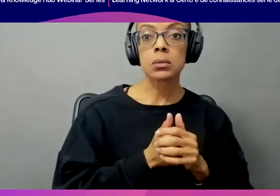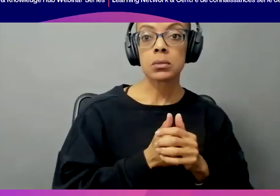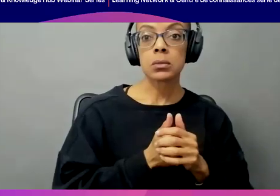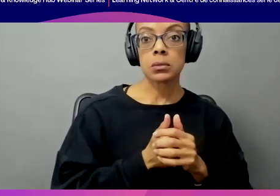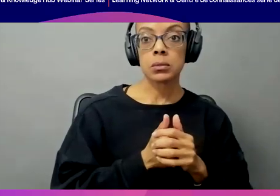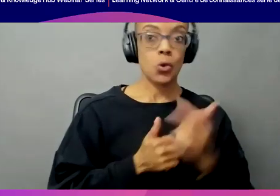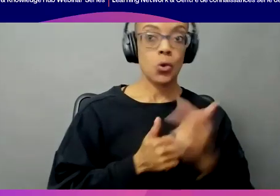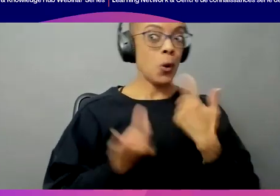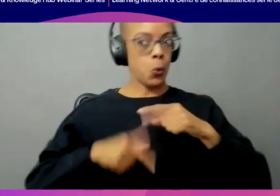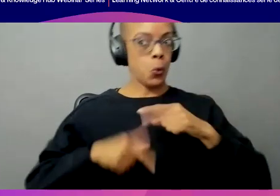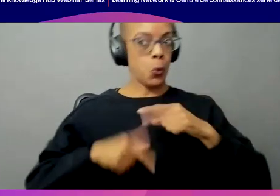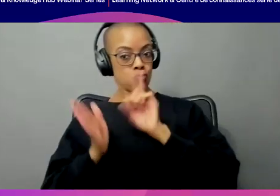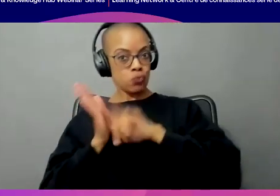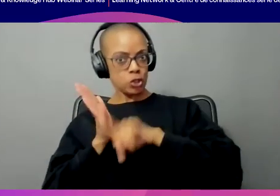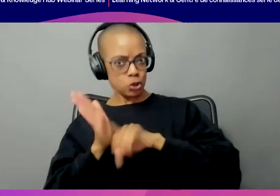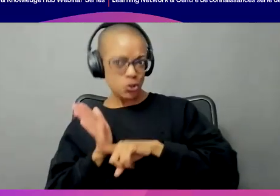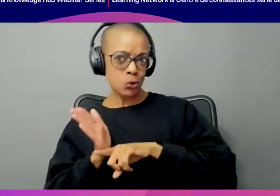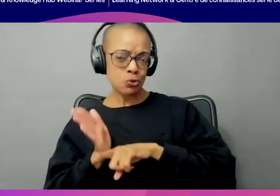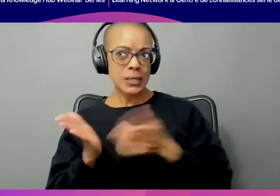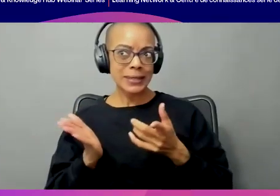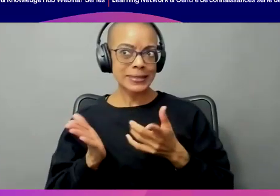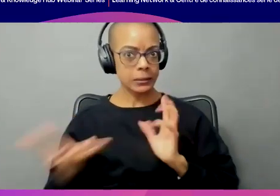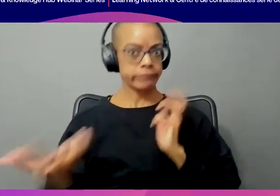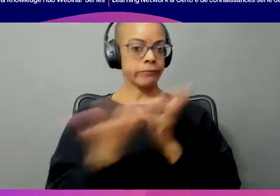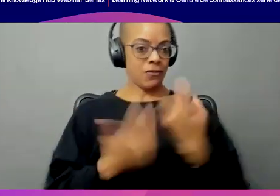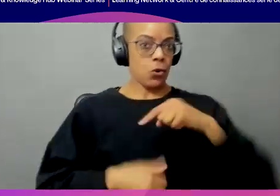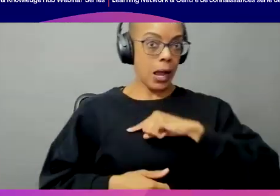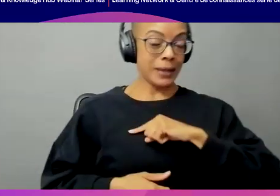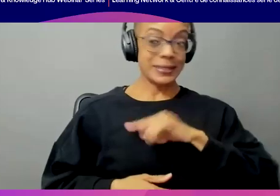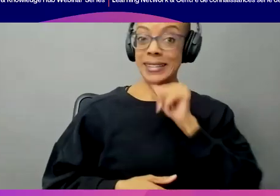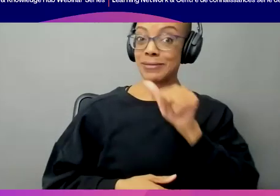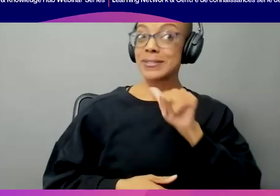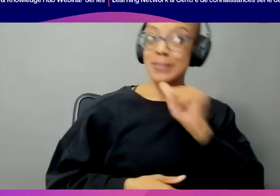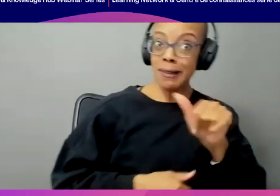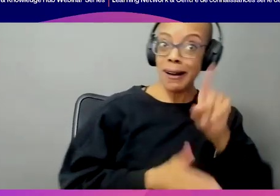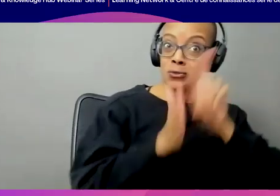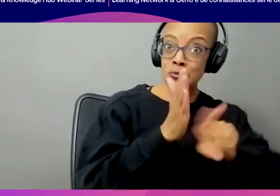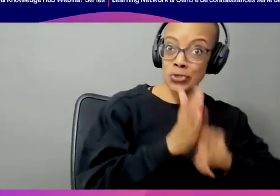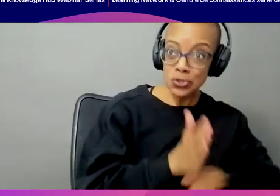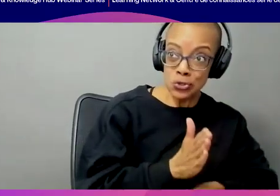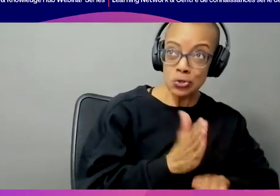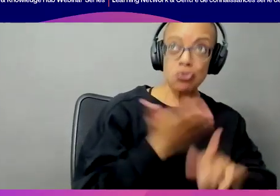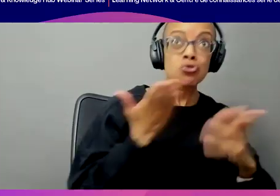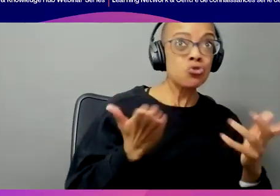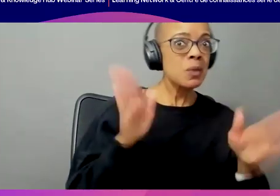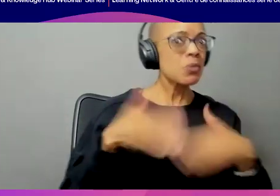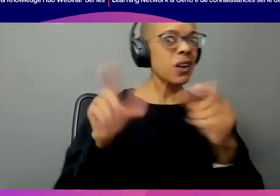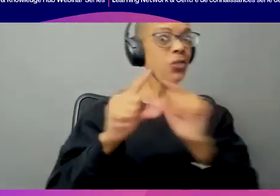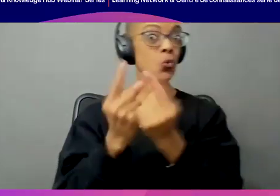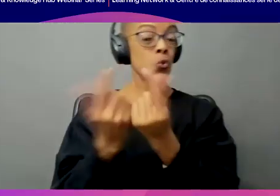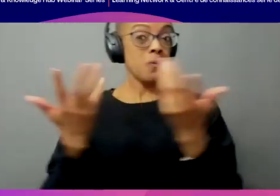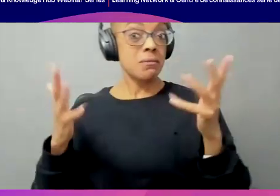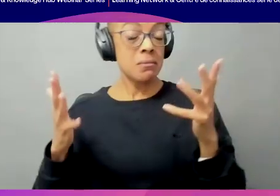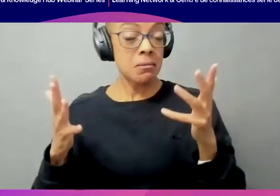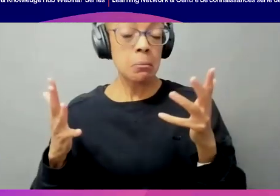we're doing research, so that makes sense that we do that. But if we weren't doing research and we were just offering the group, it does seem to me